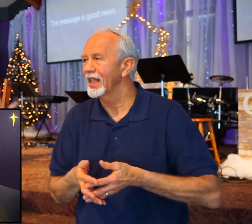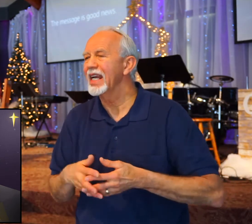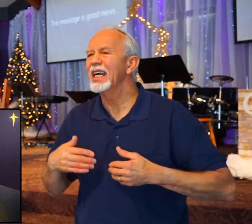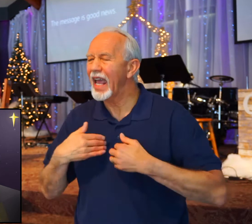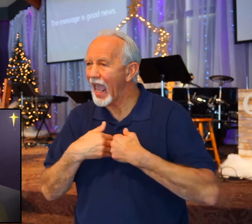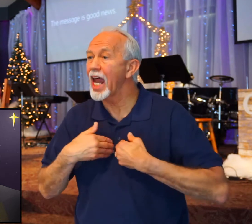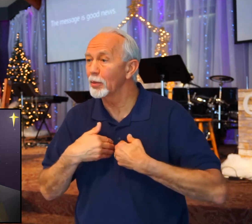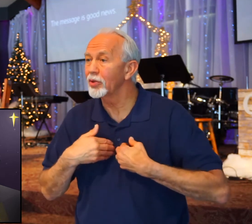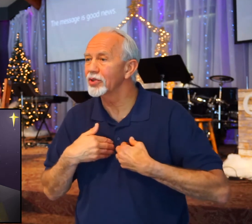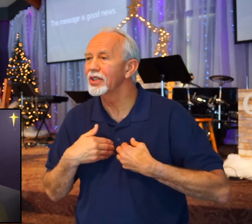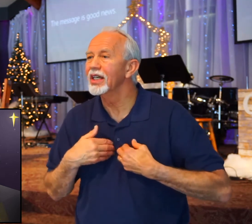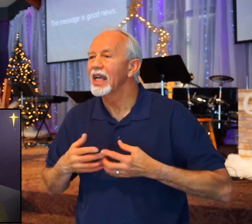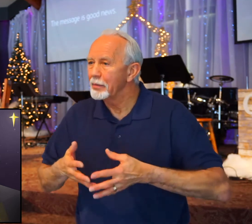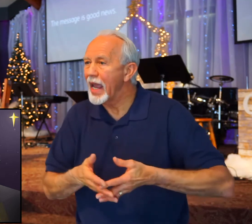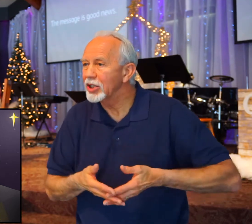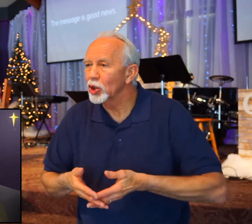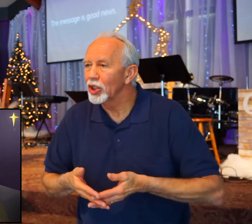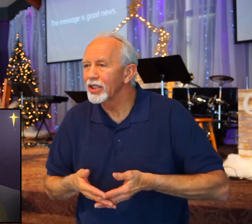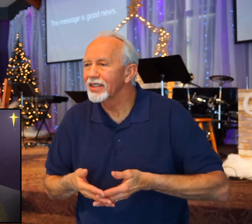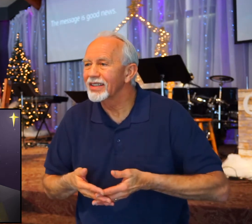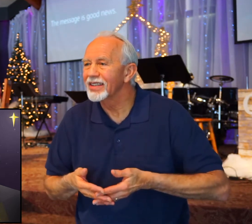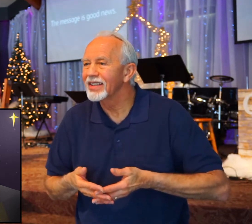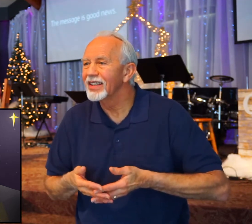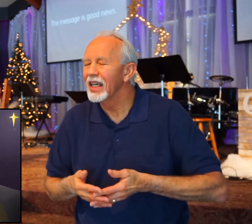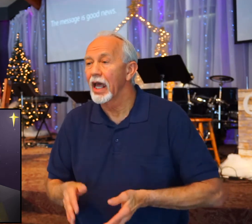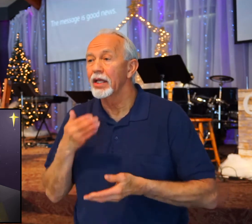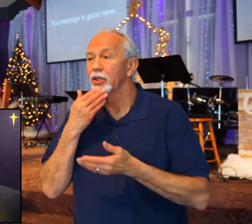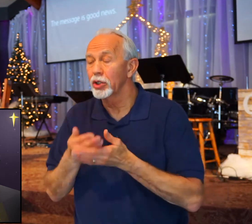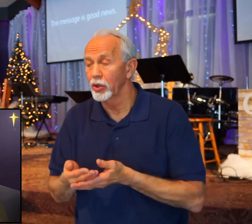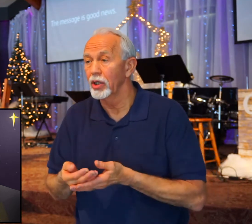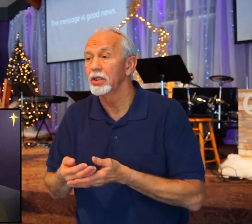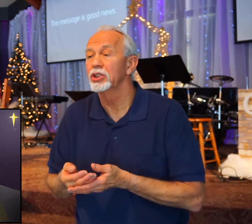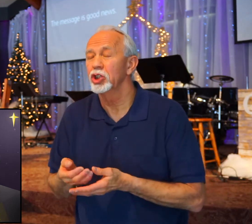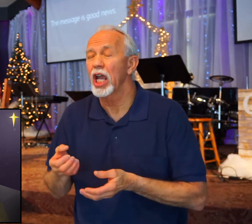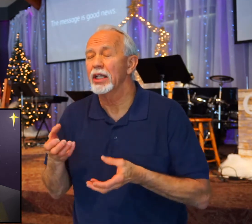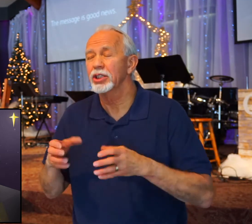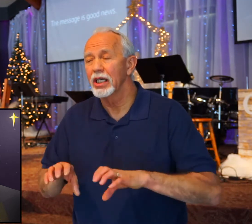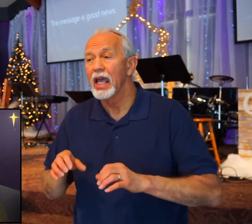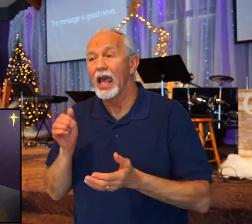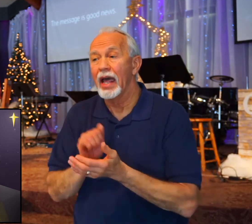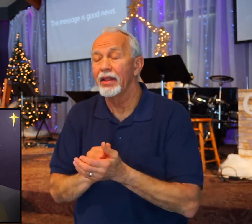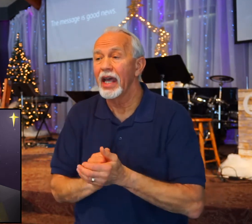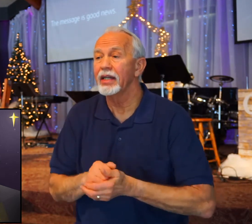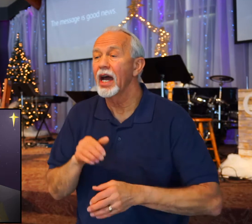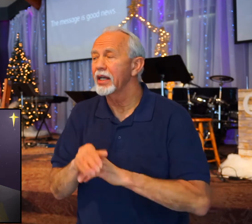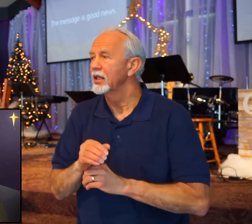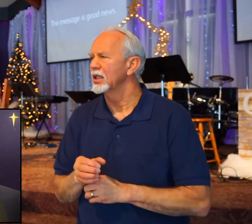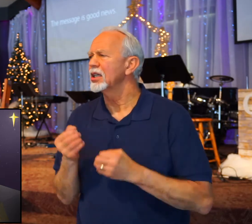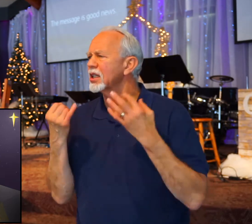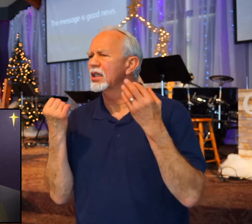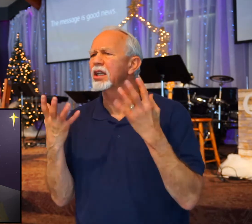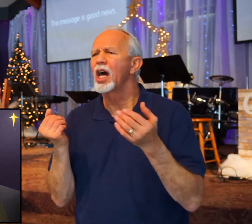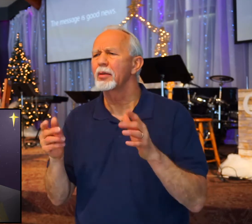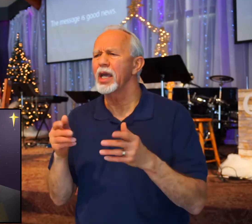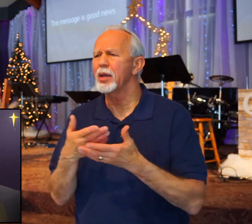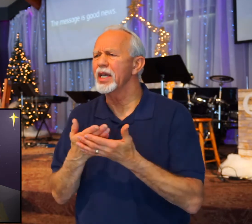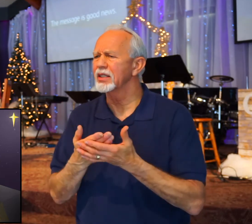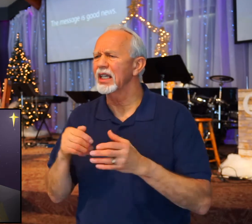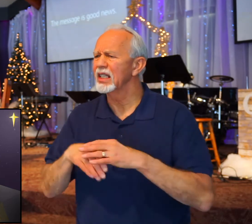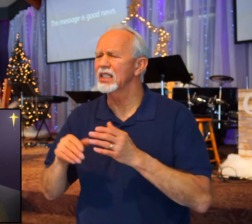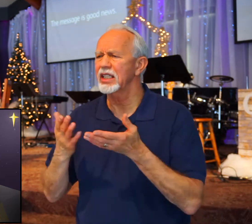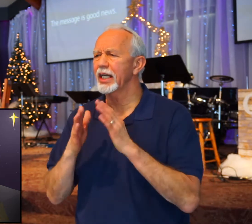feeding trough. Now, there's a good chance that in Bethlehem on that night, there were lots of babies in the